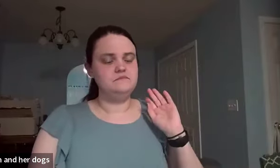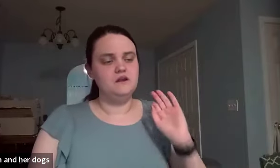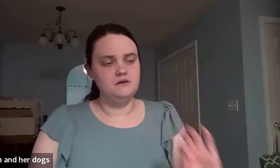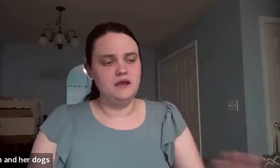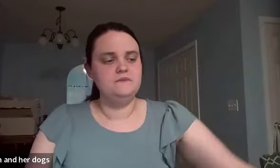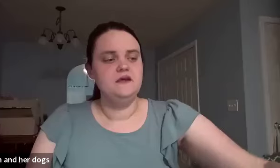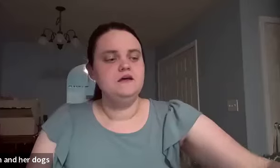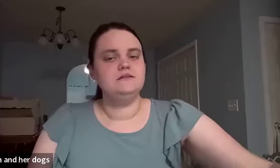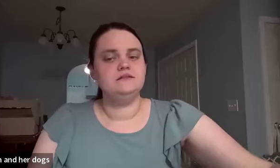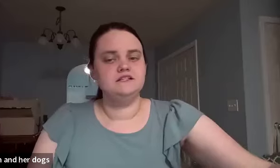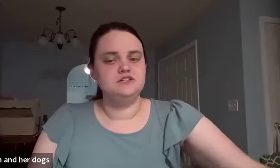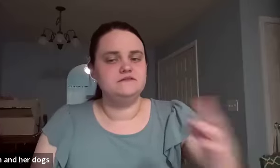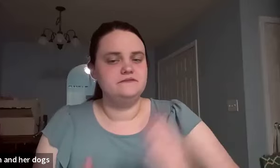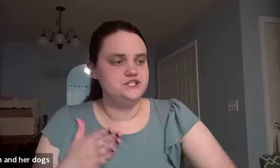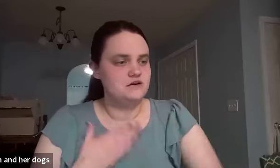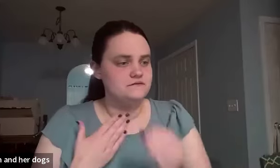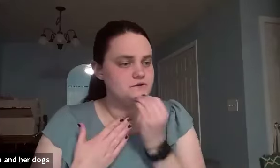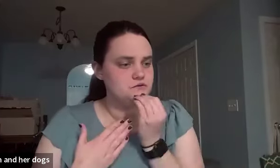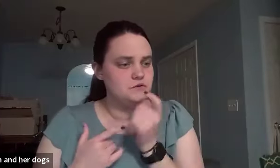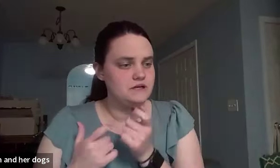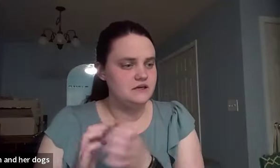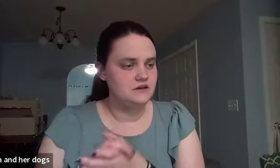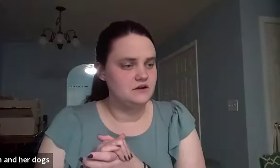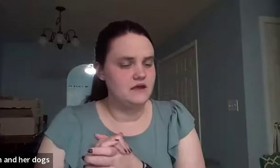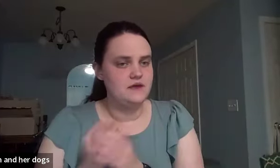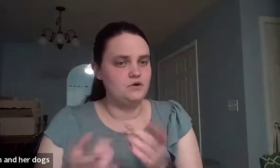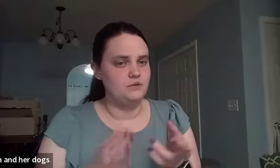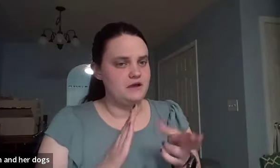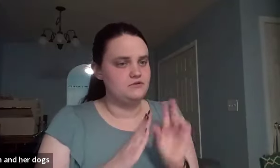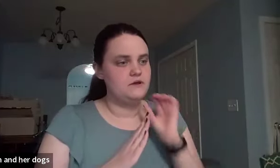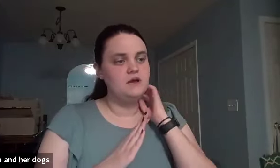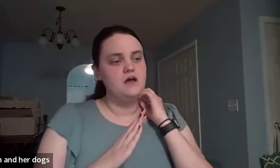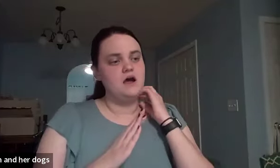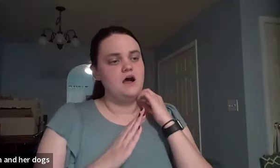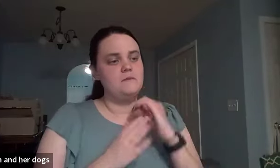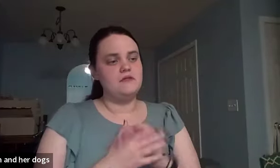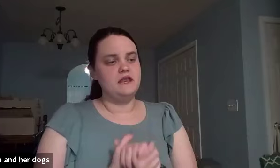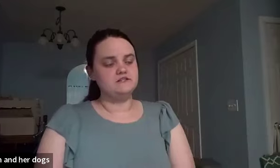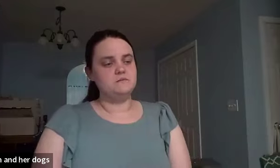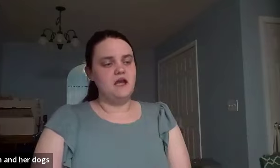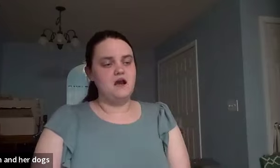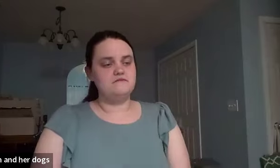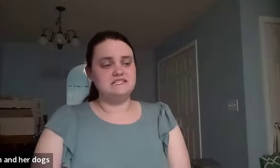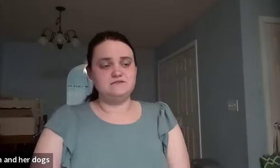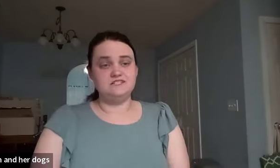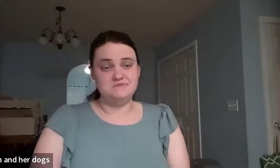Okay, let's try to finish out our food real quick here, and then we'll go back through them. The next one we have is different types